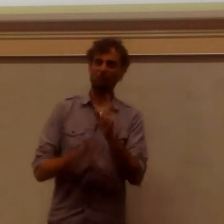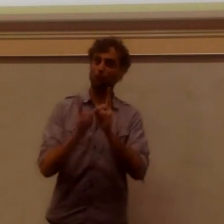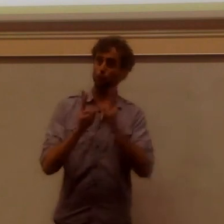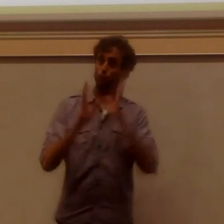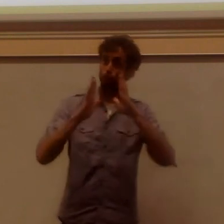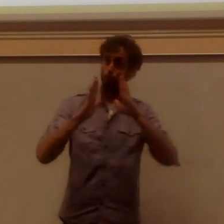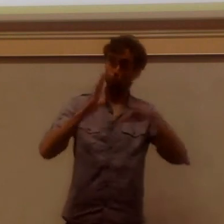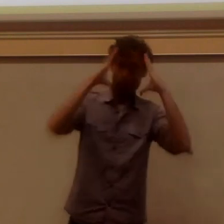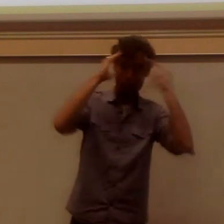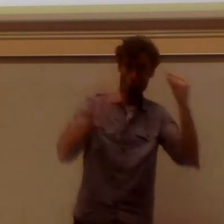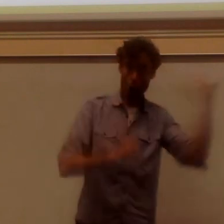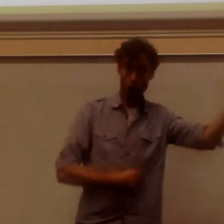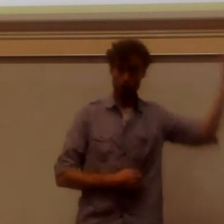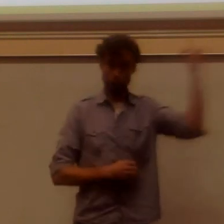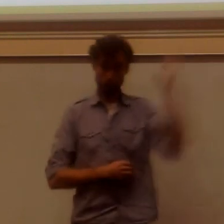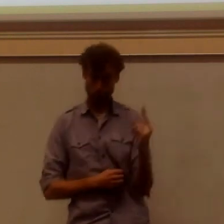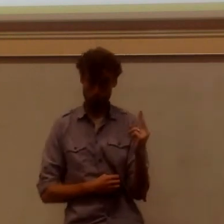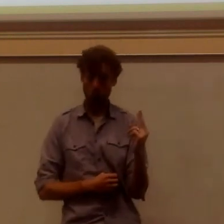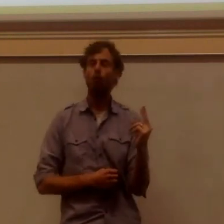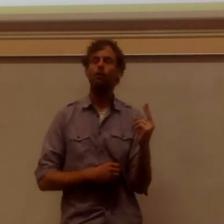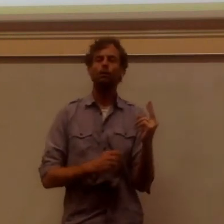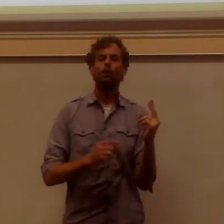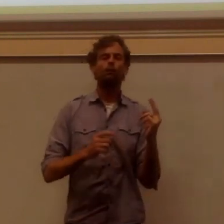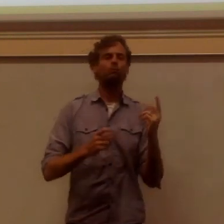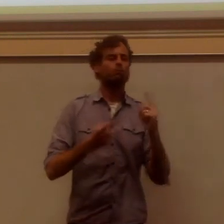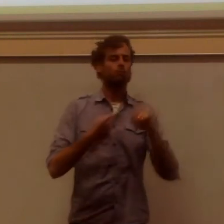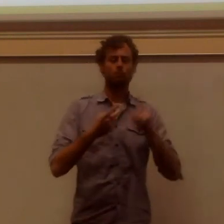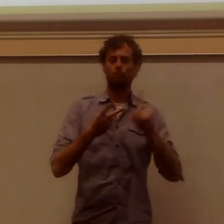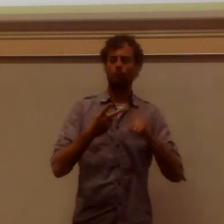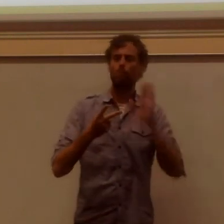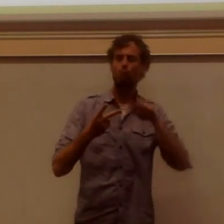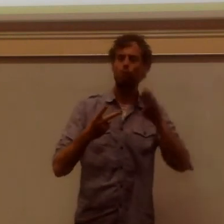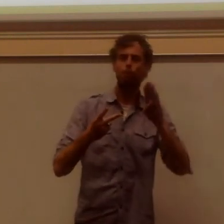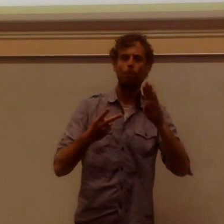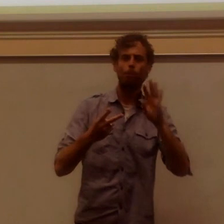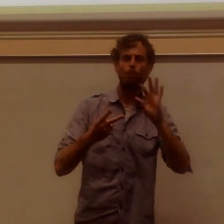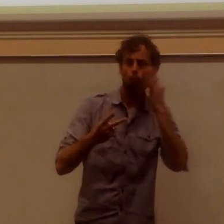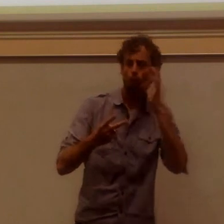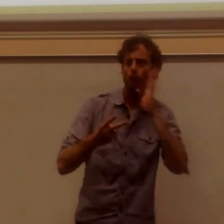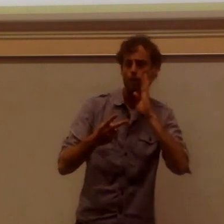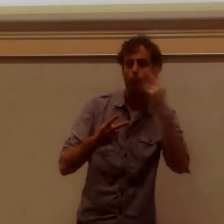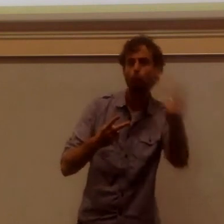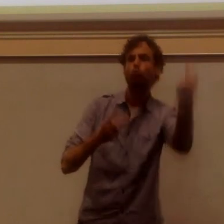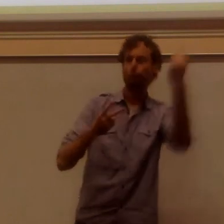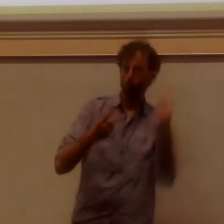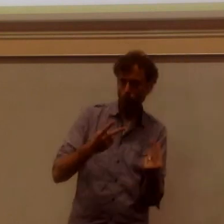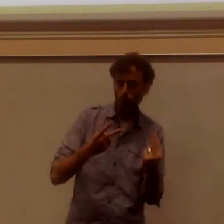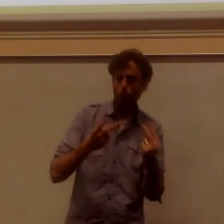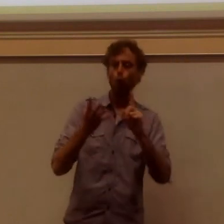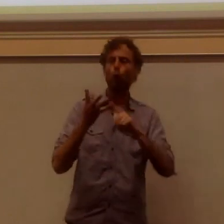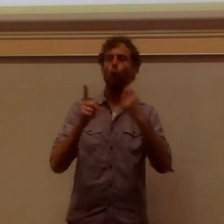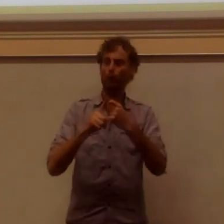So we had different sites involved in this trial, which we monitored. So there were interpreters based in